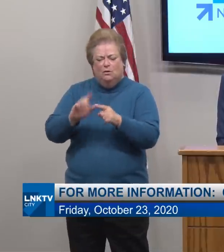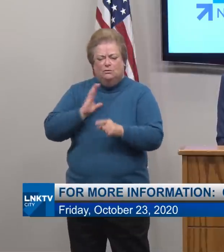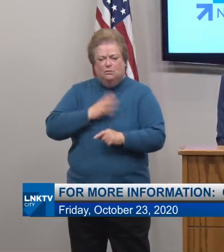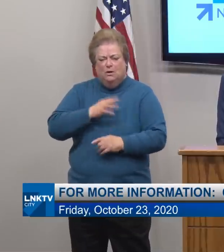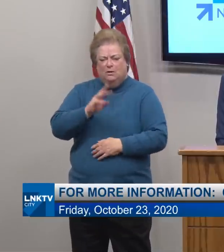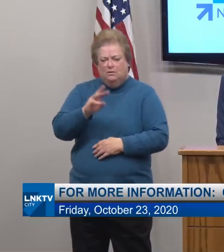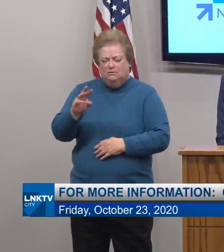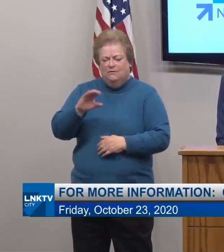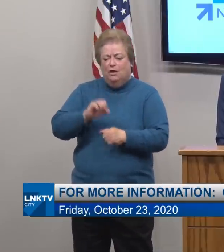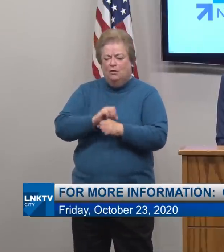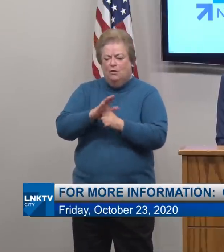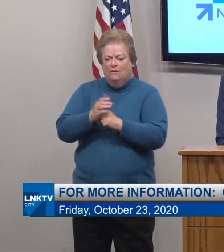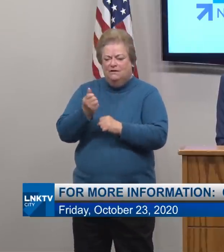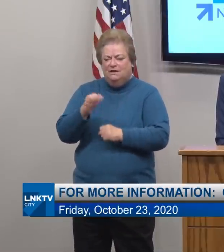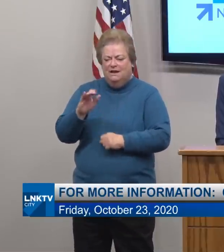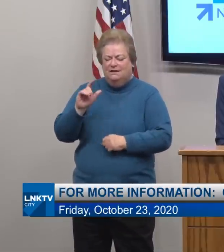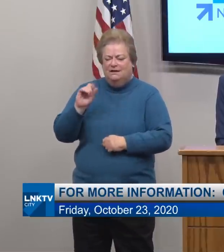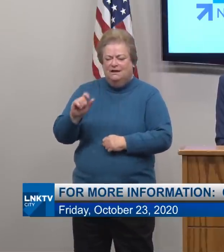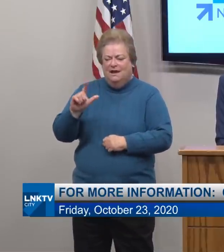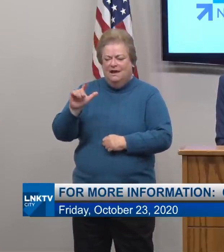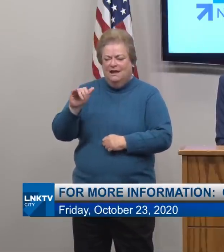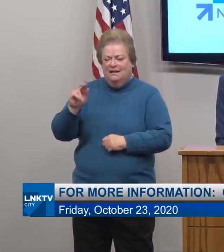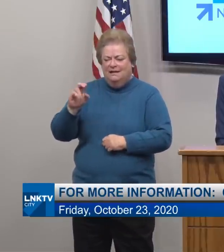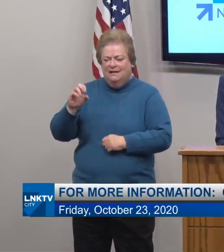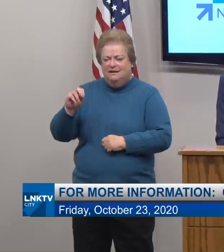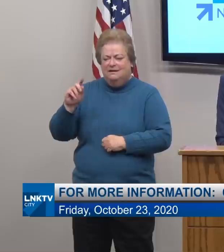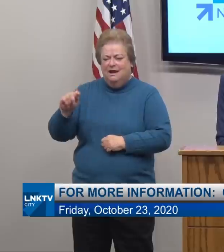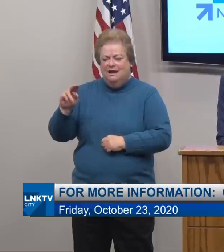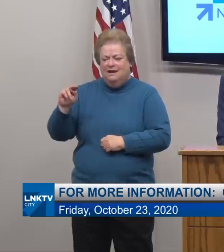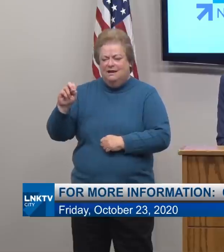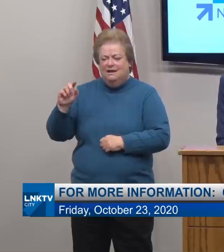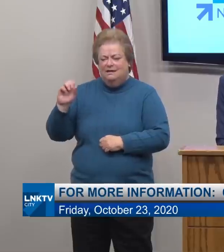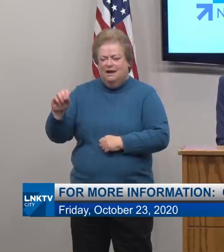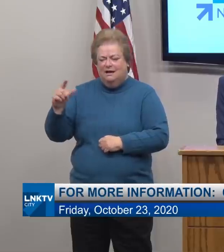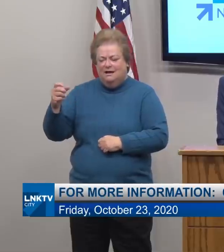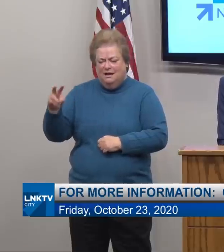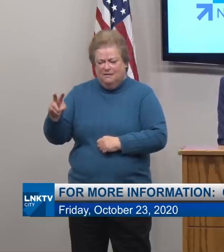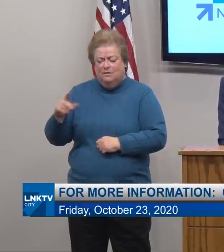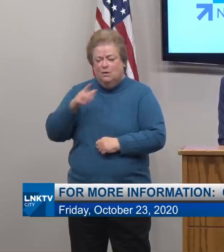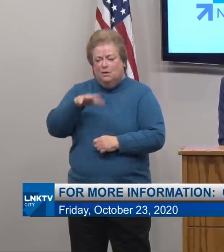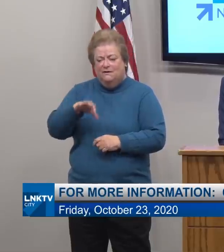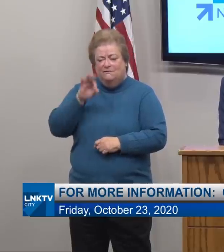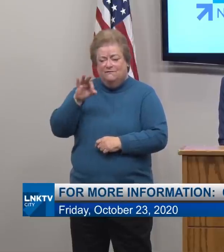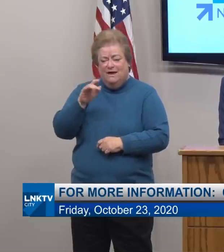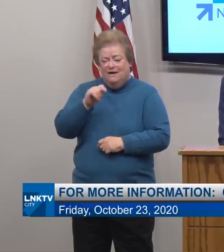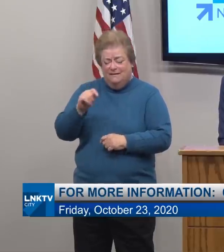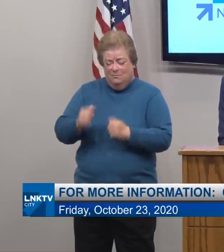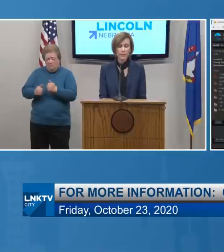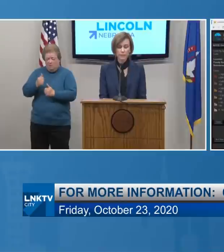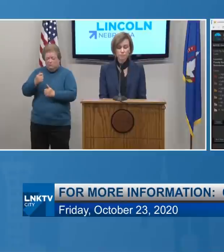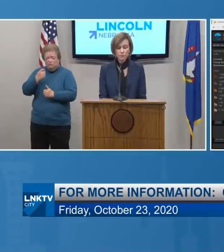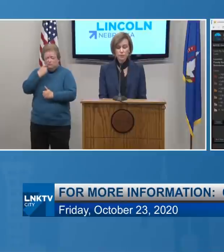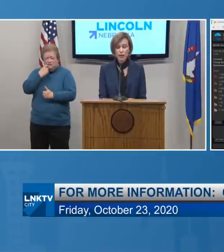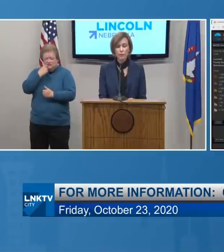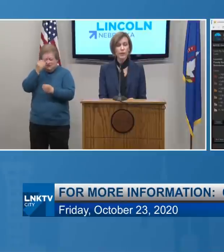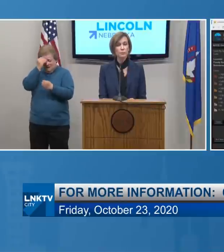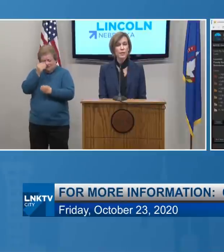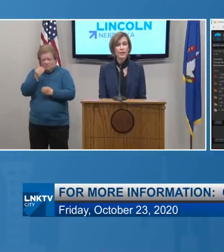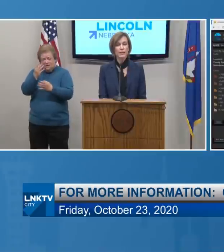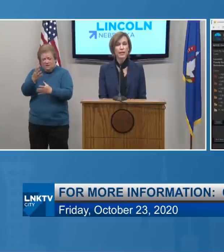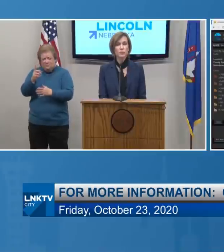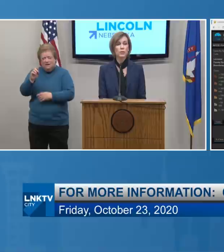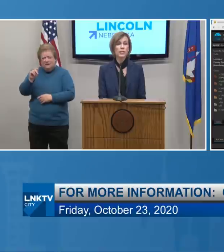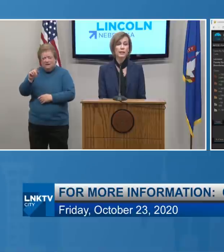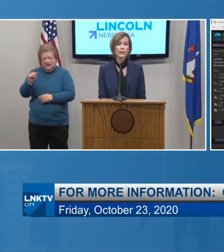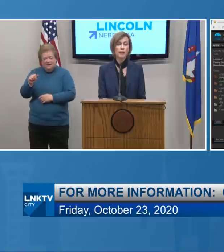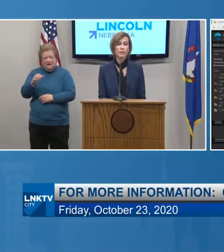our website at cova19.lincoln.ne.gov there you'll find the dashboard with the latest coven 19 data and we